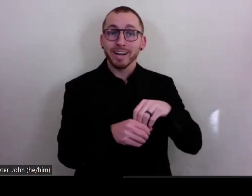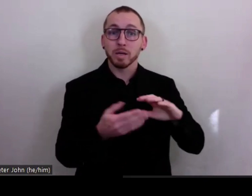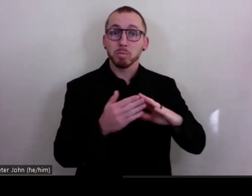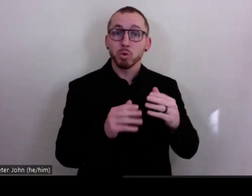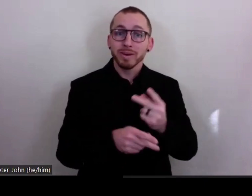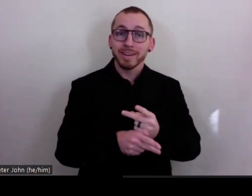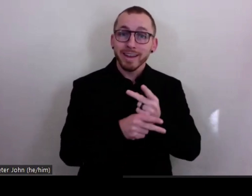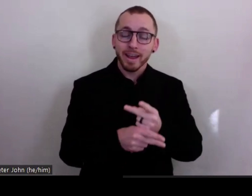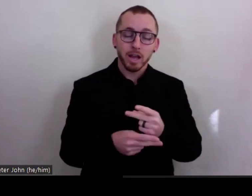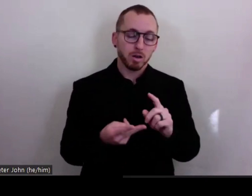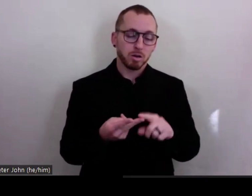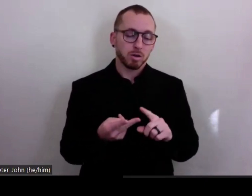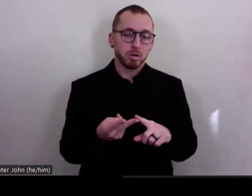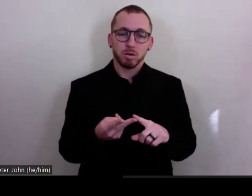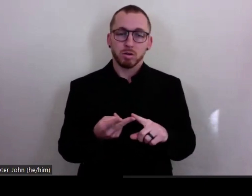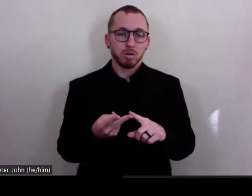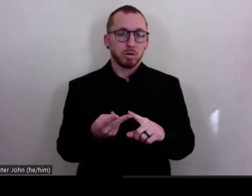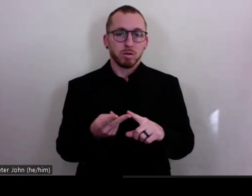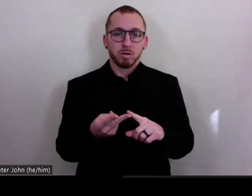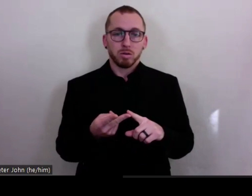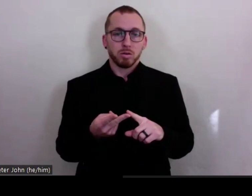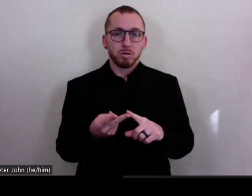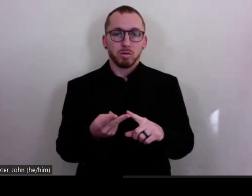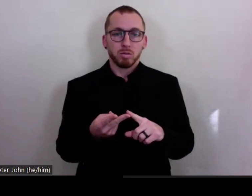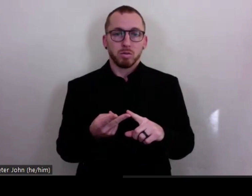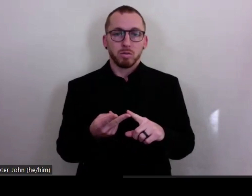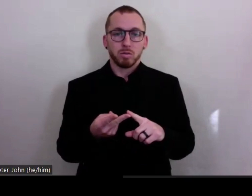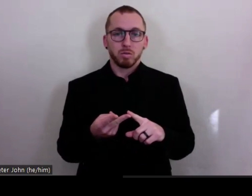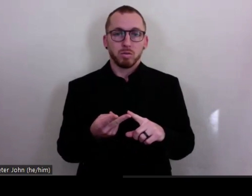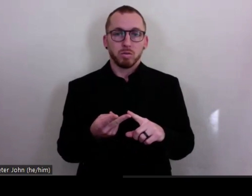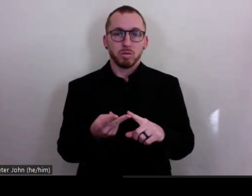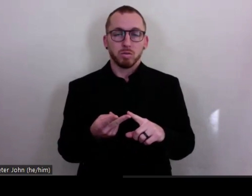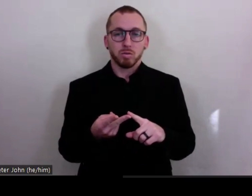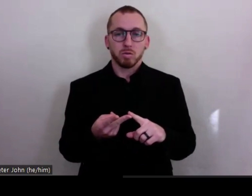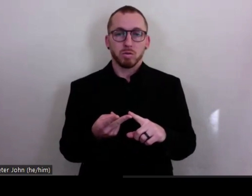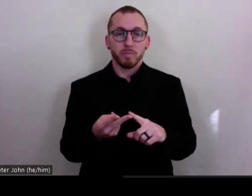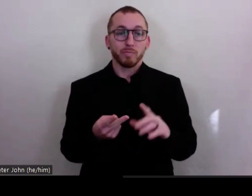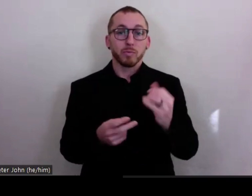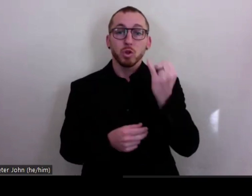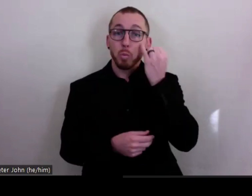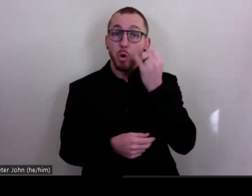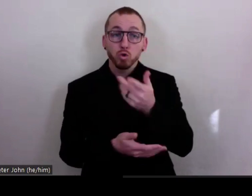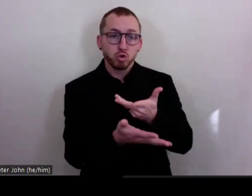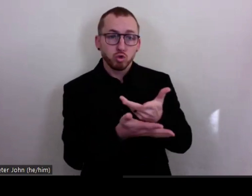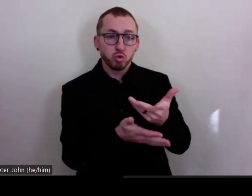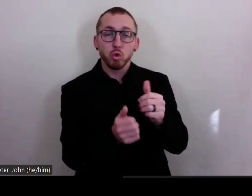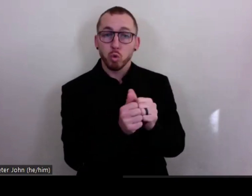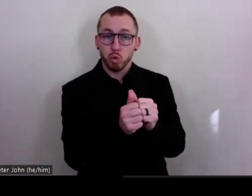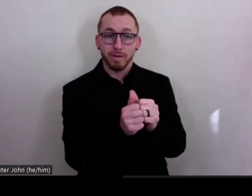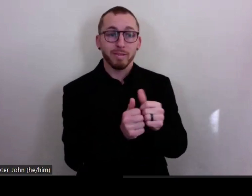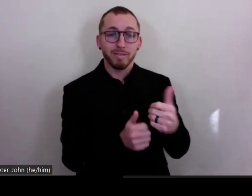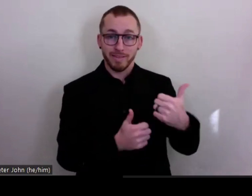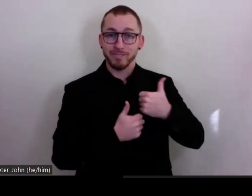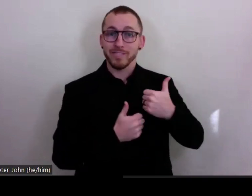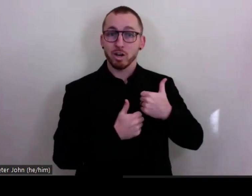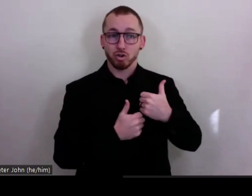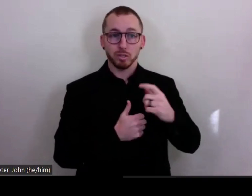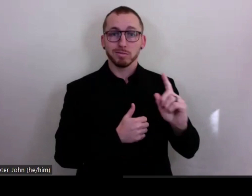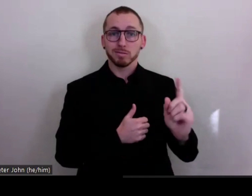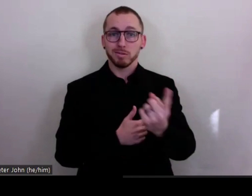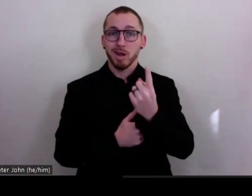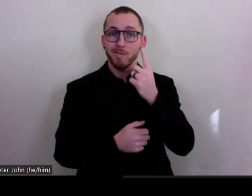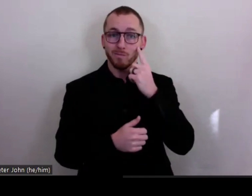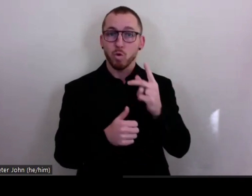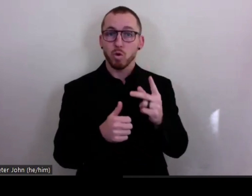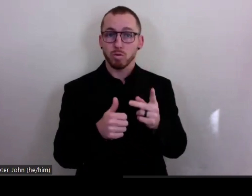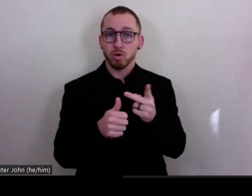works in settings where veterans are coming in for their primary care, you coordinate with their primary